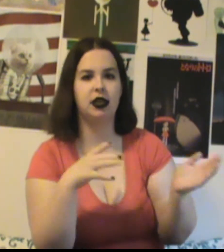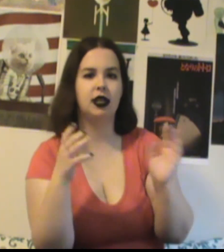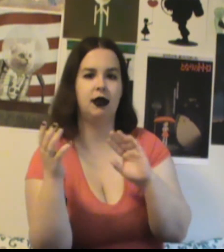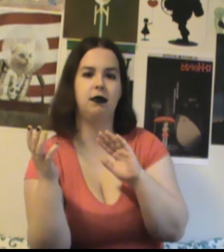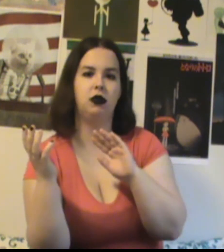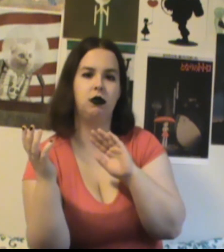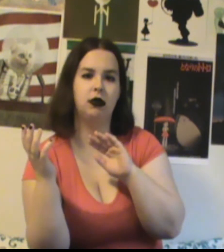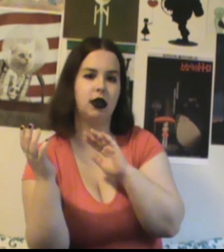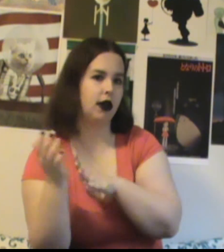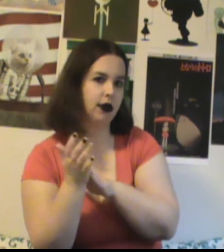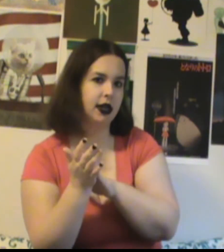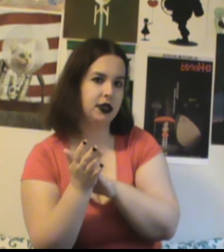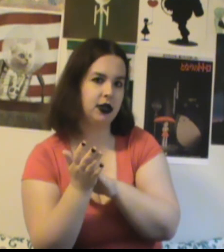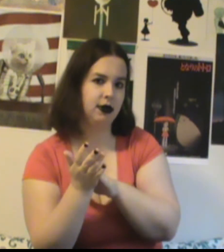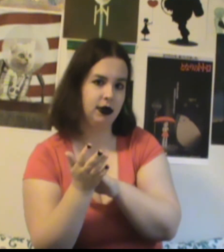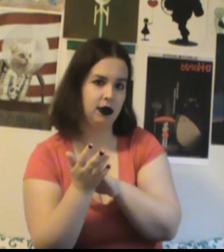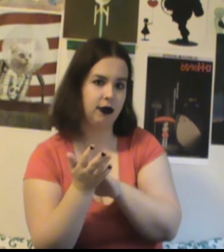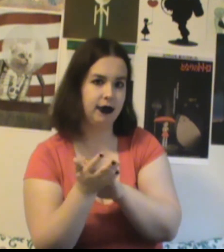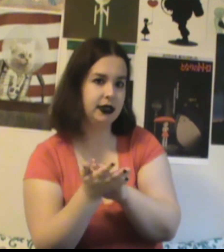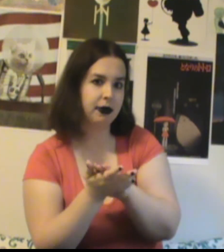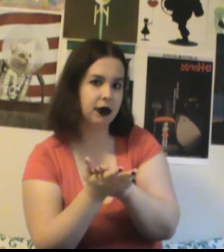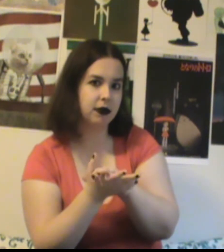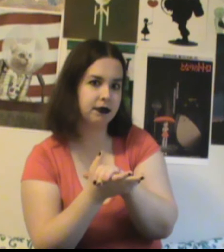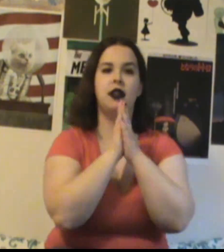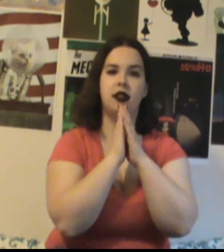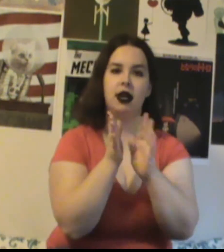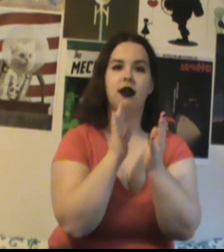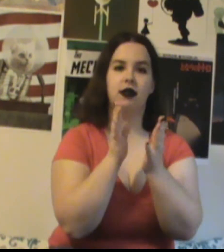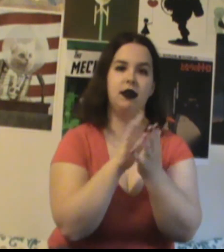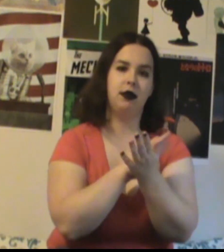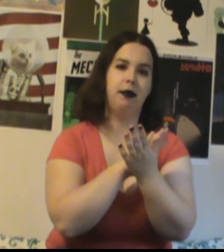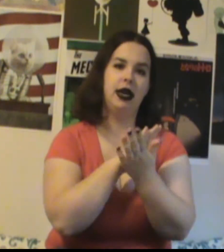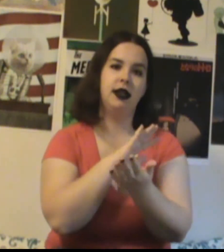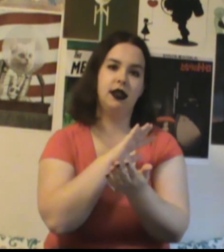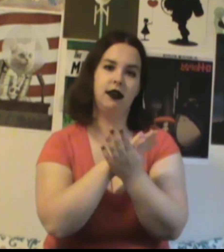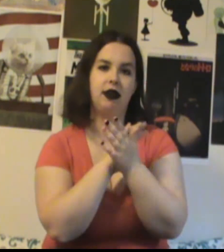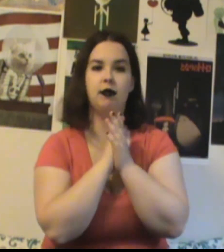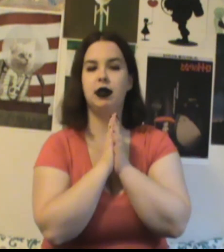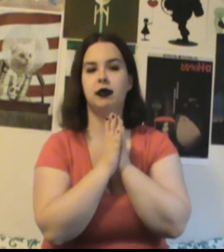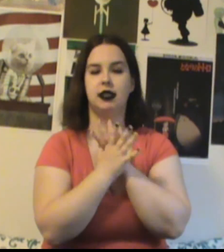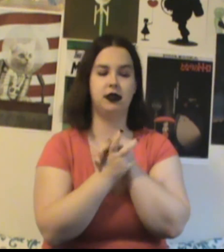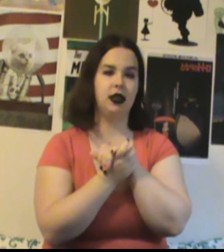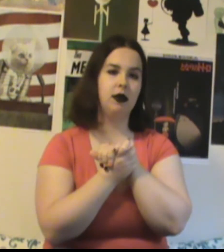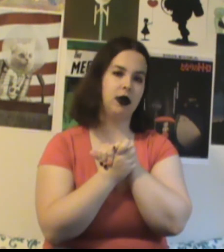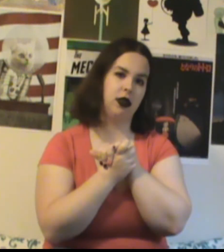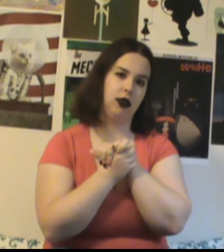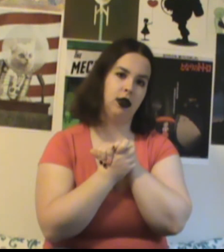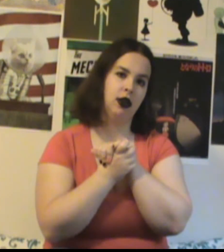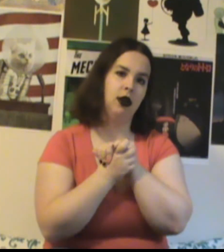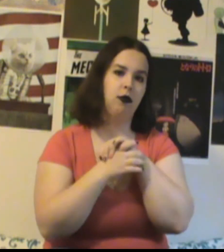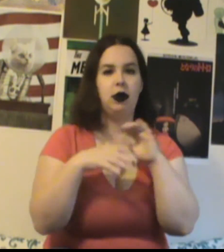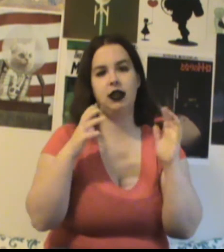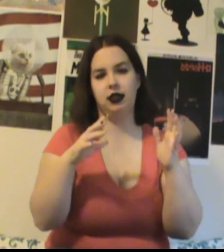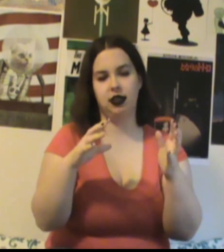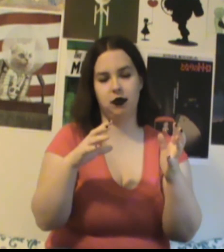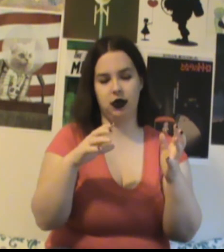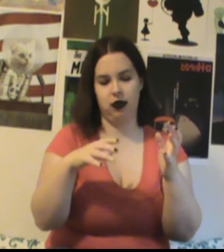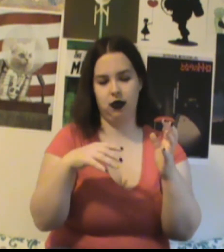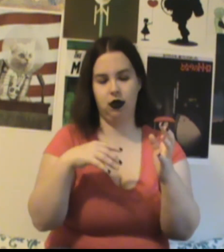led up to the car crash and her friend's murder. Then everything with Ben and the family was interesting, with Ben dealing with